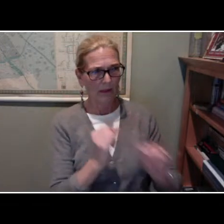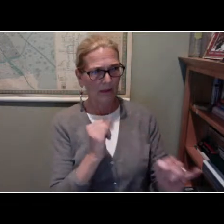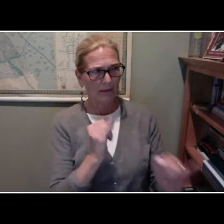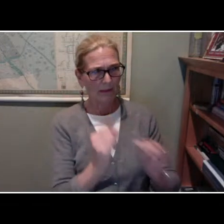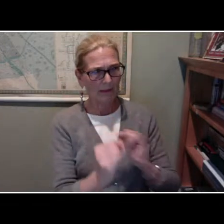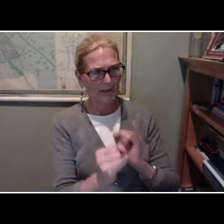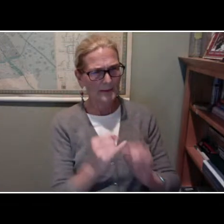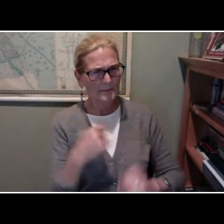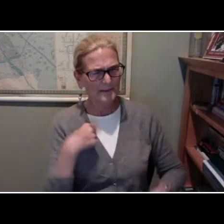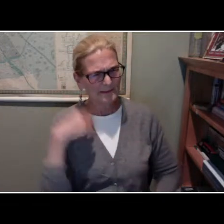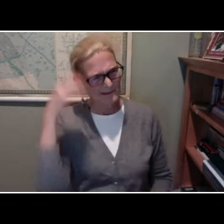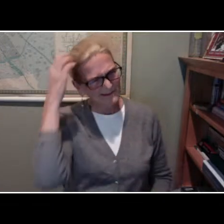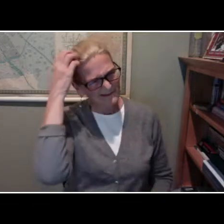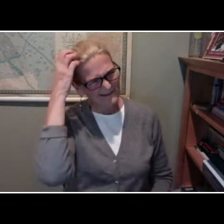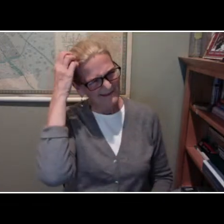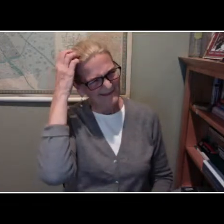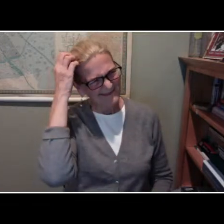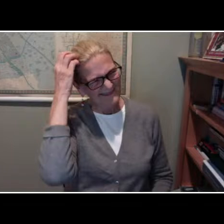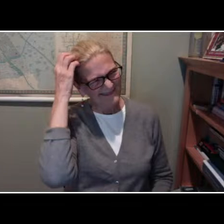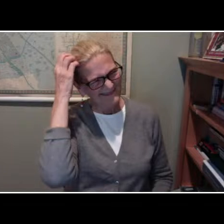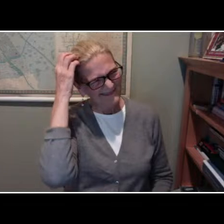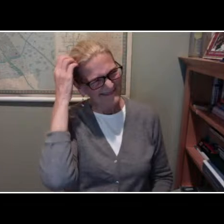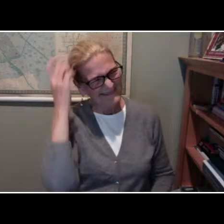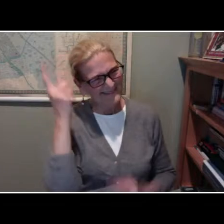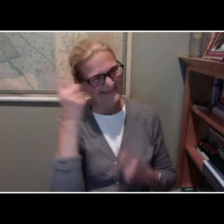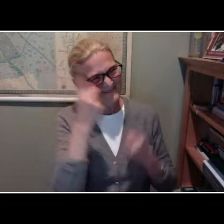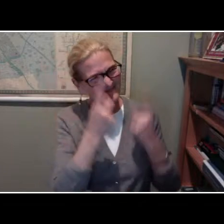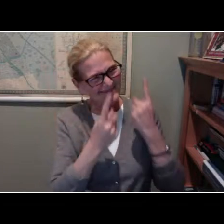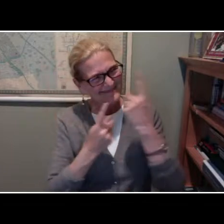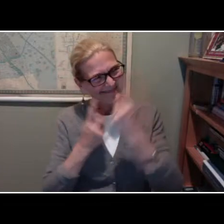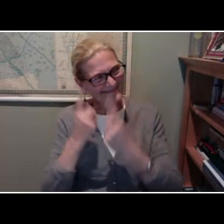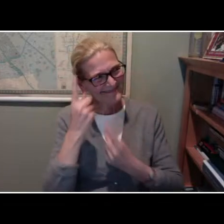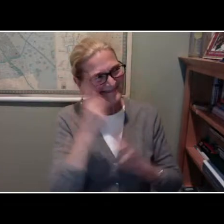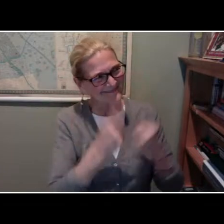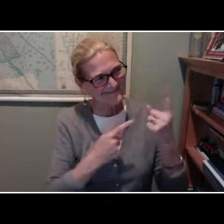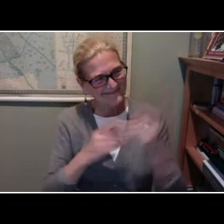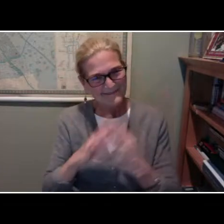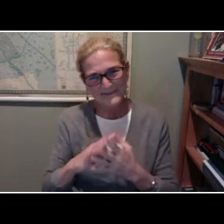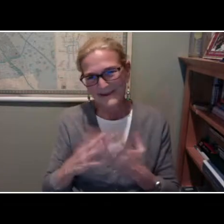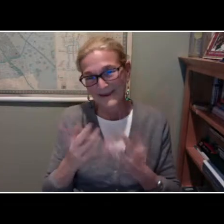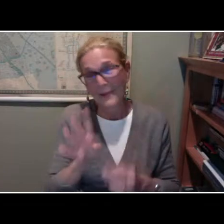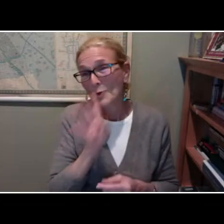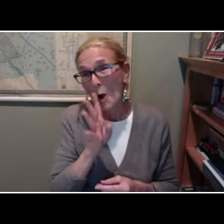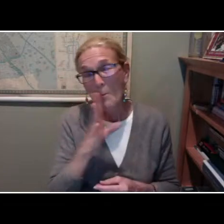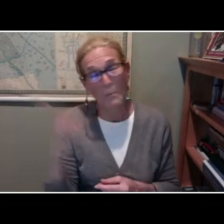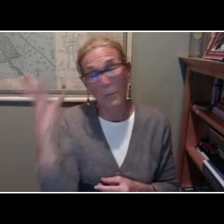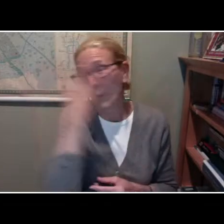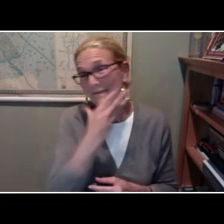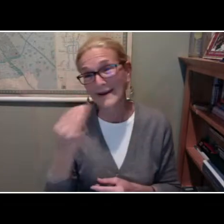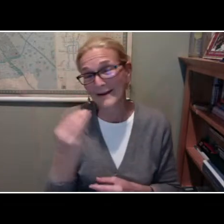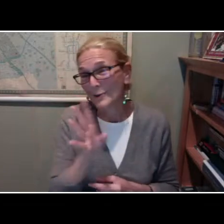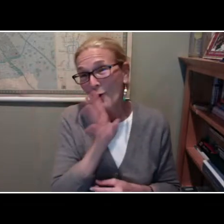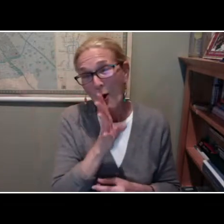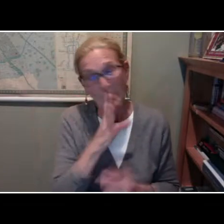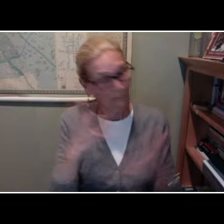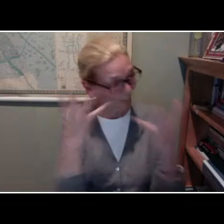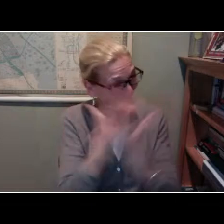I was a little surprised when I was interviewing, to be honest, and they were saying deaf community engagement was really important.